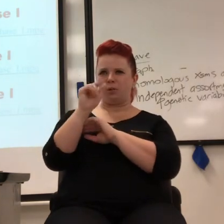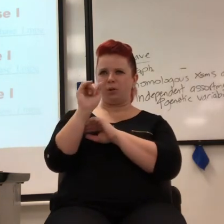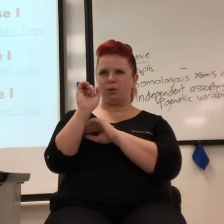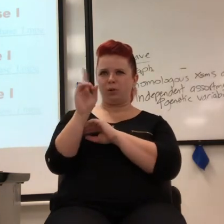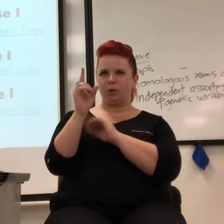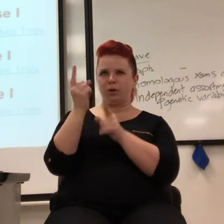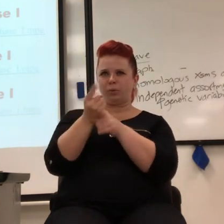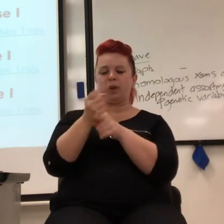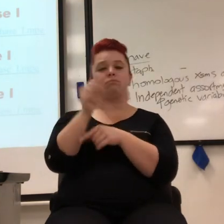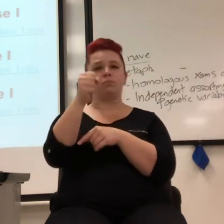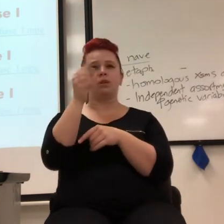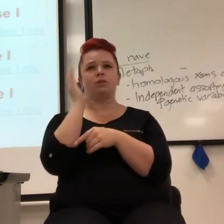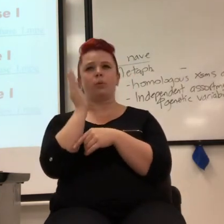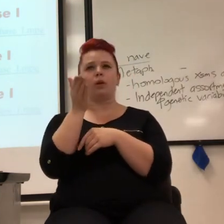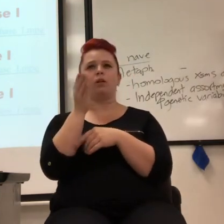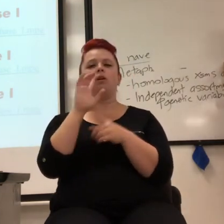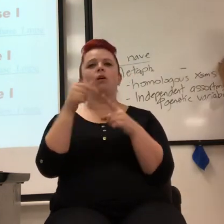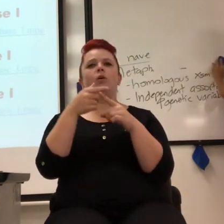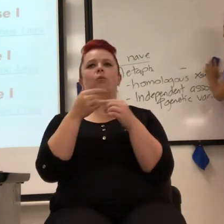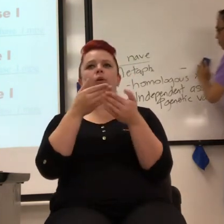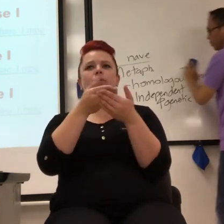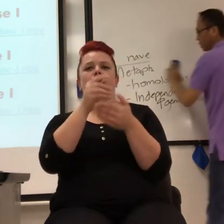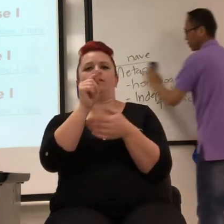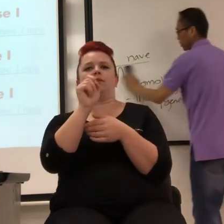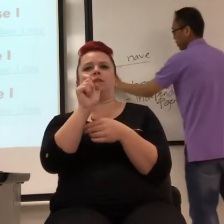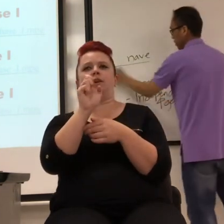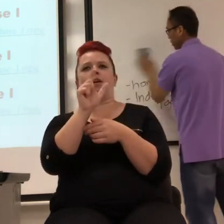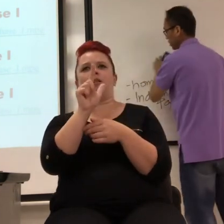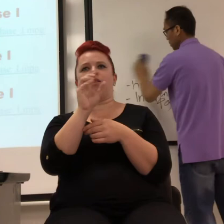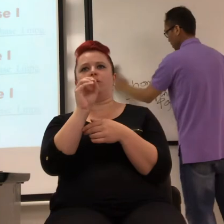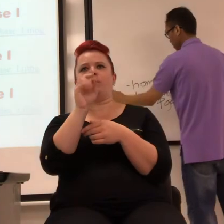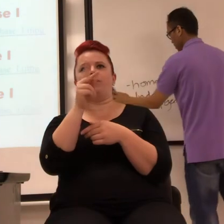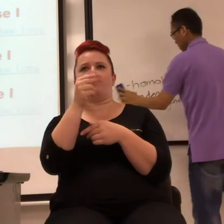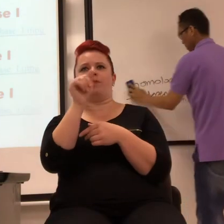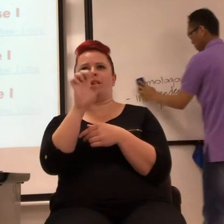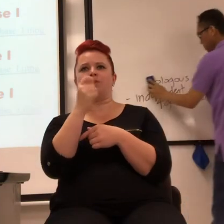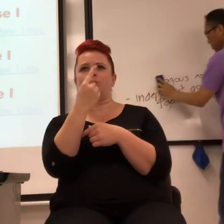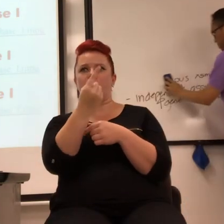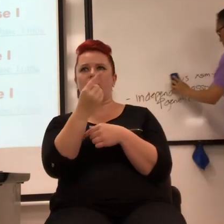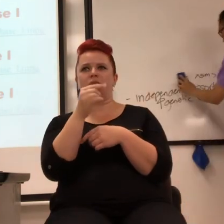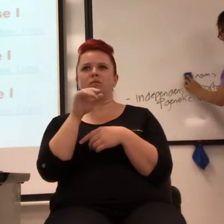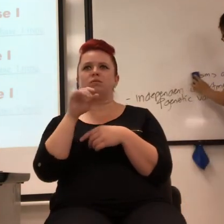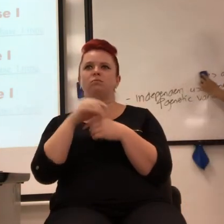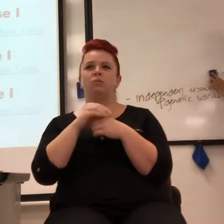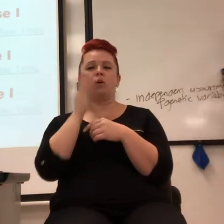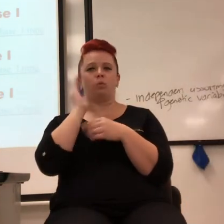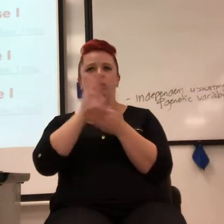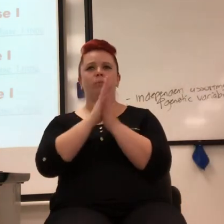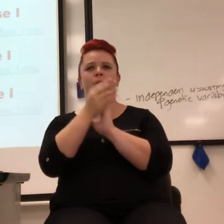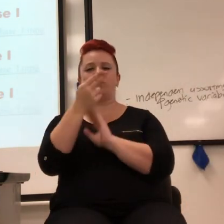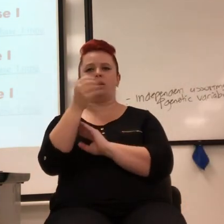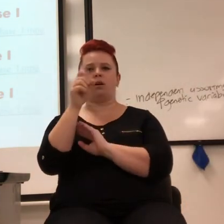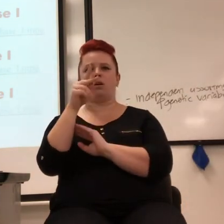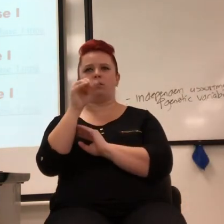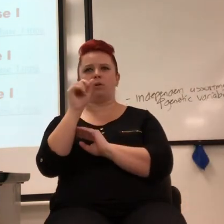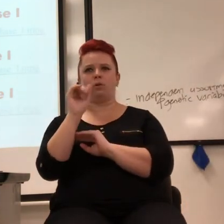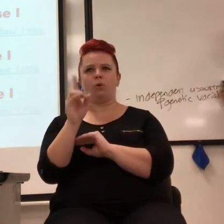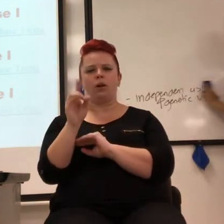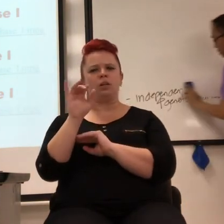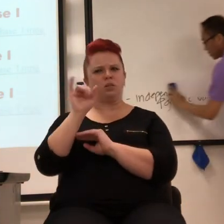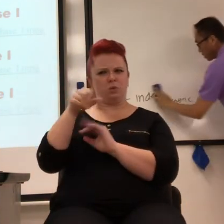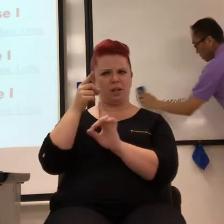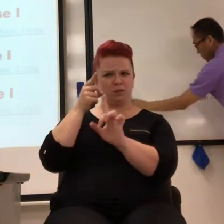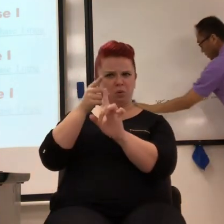Yeah, it will. When we get to telophase one, it will be haploid. Oh, I mean, that's the goal of telophase one, is to become a haploid so it can